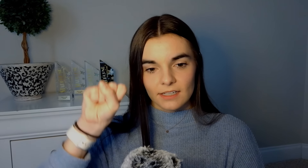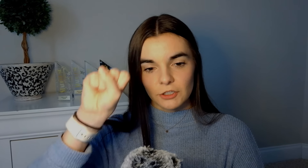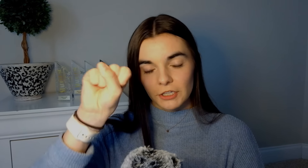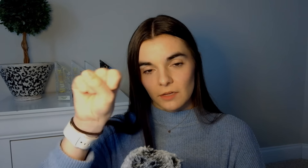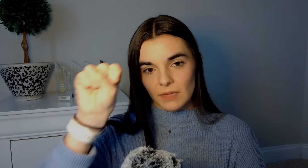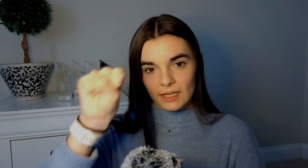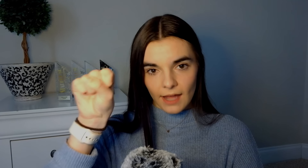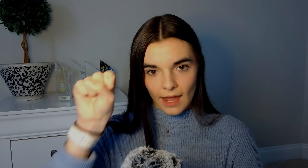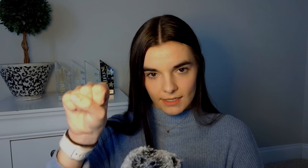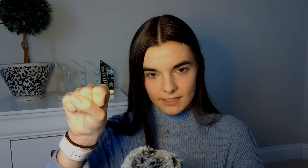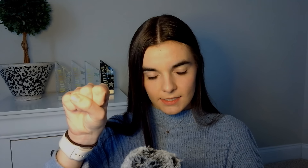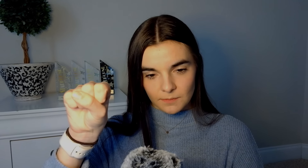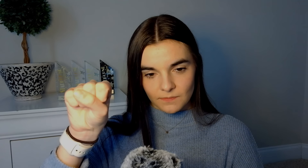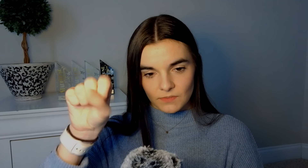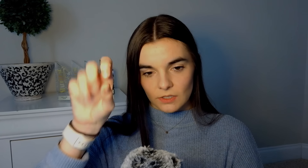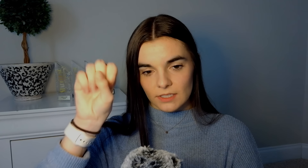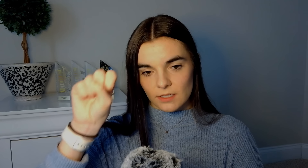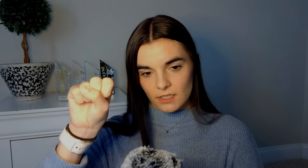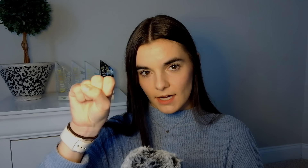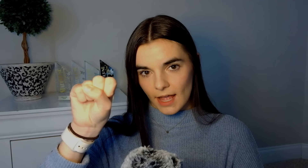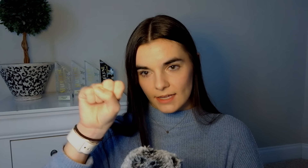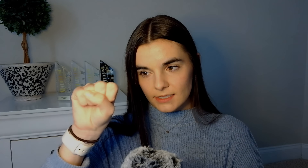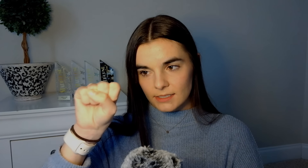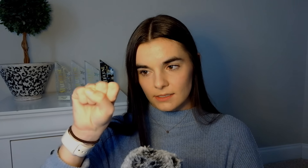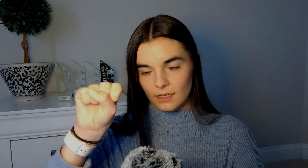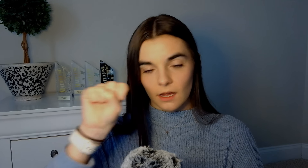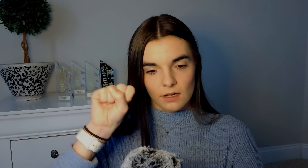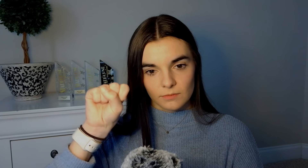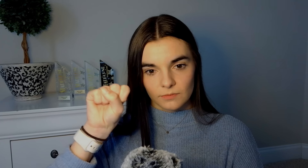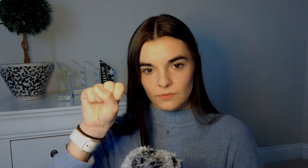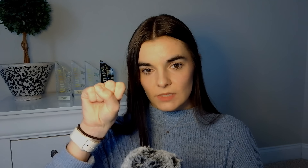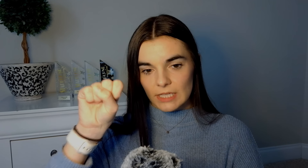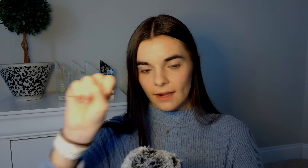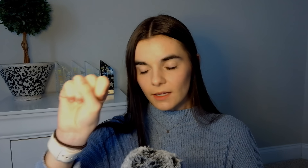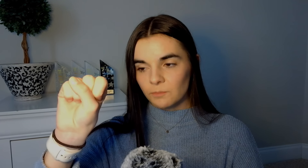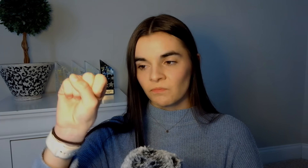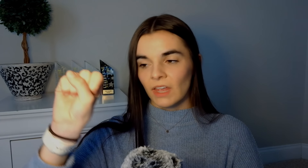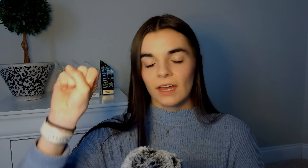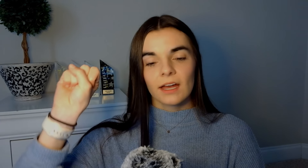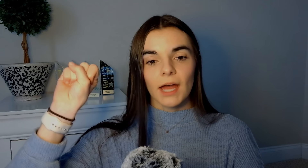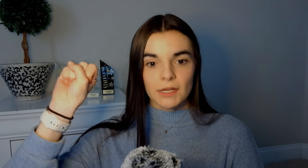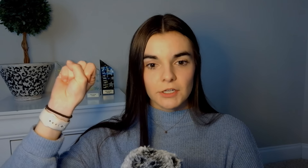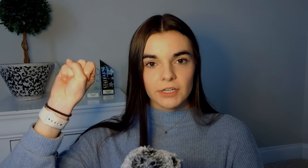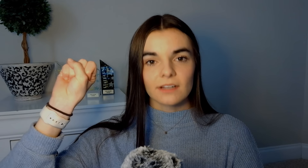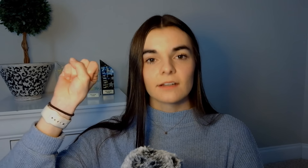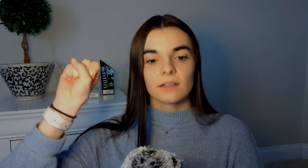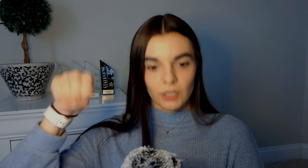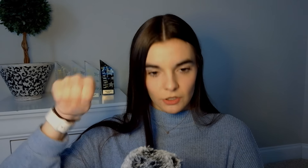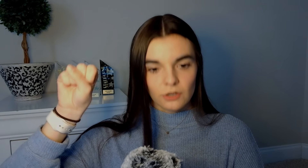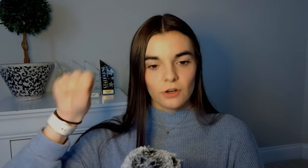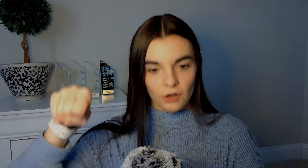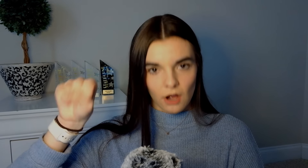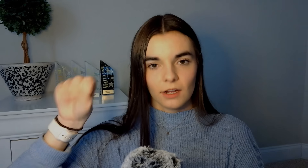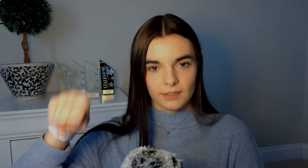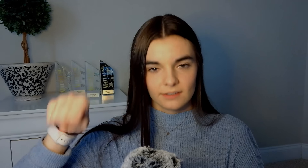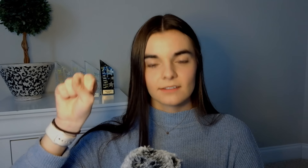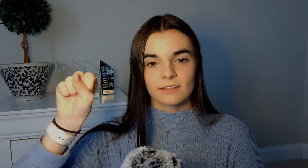going to make an S. So this is our S sign, and you're going to nod